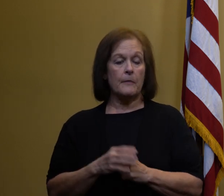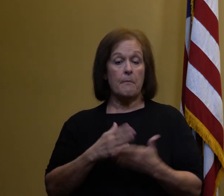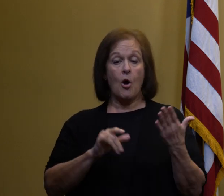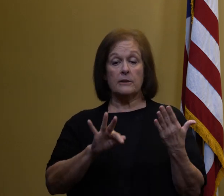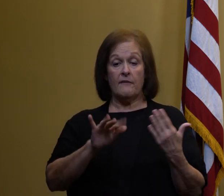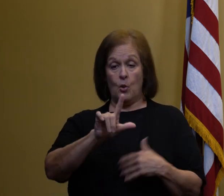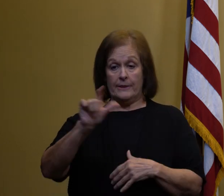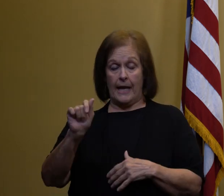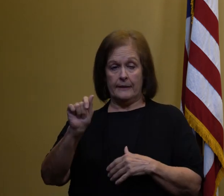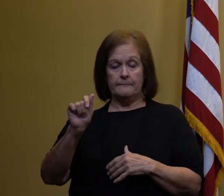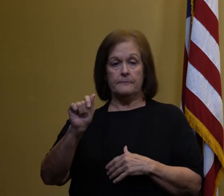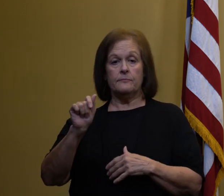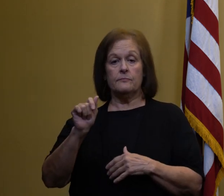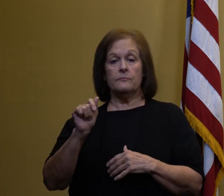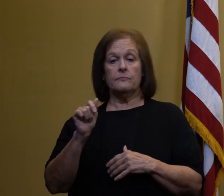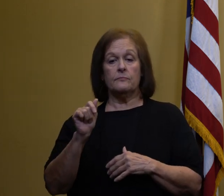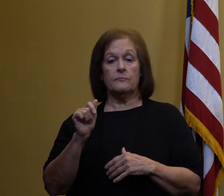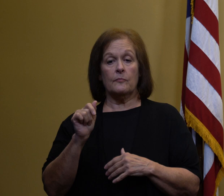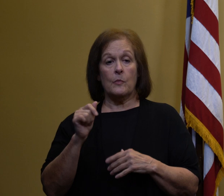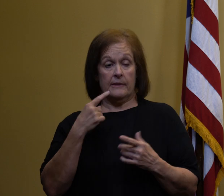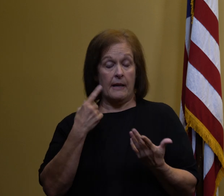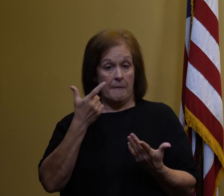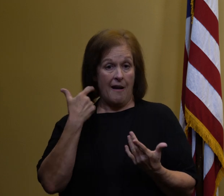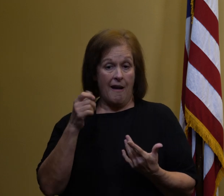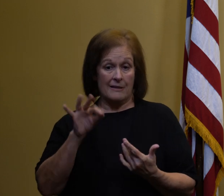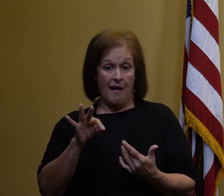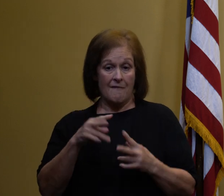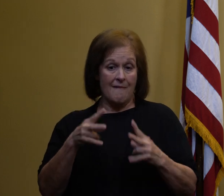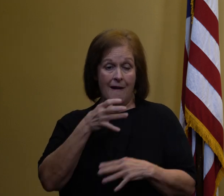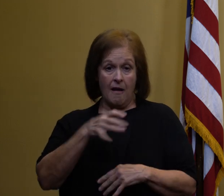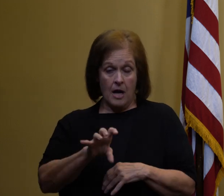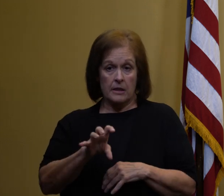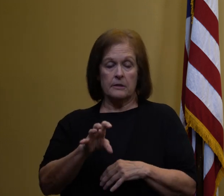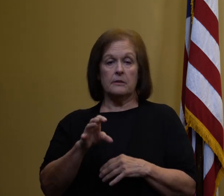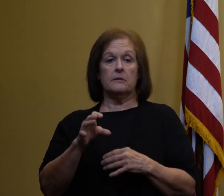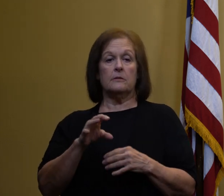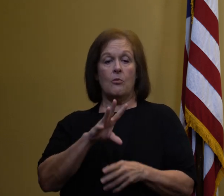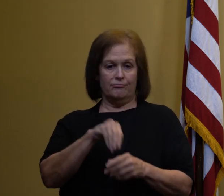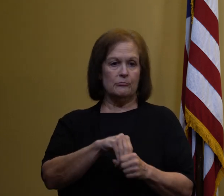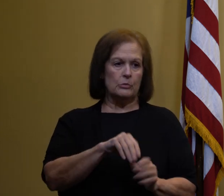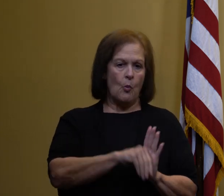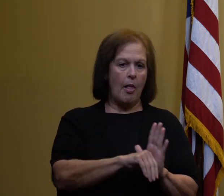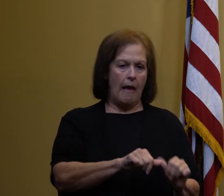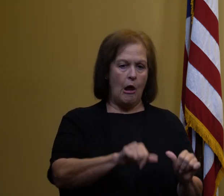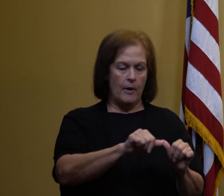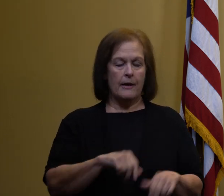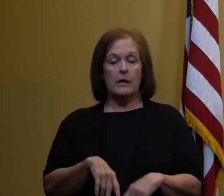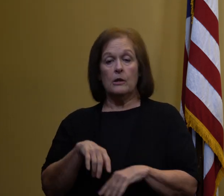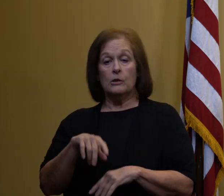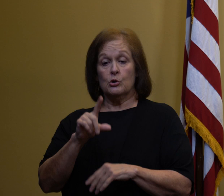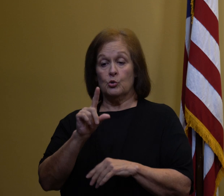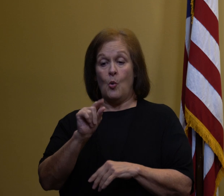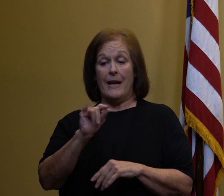of Louisiana, as you know, we're saying due to this extreme heat, of course including New Orleans, are 20